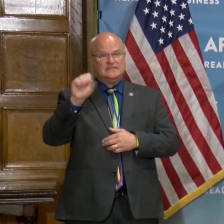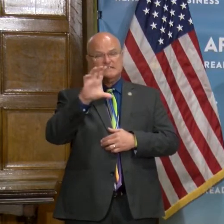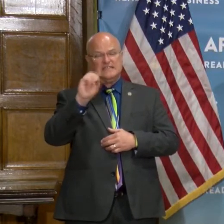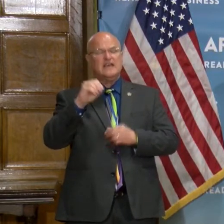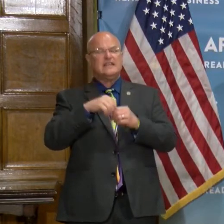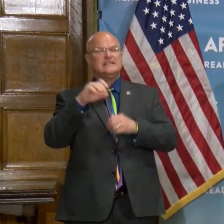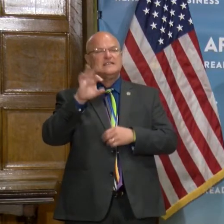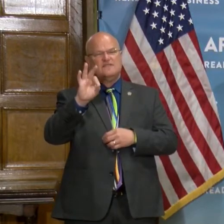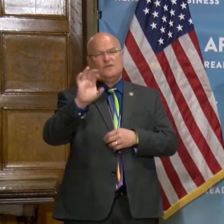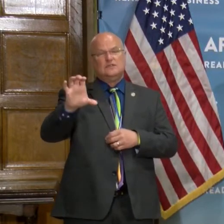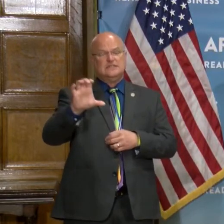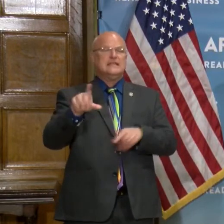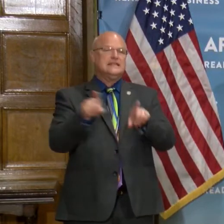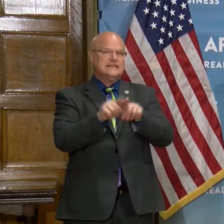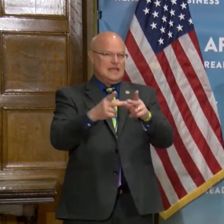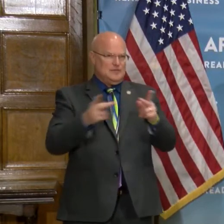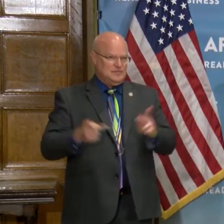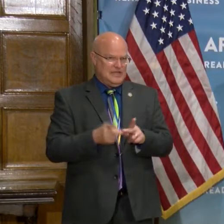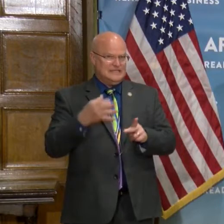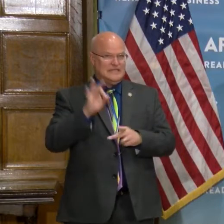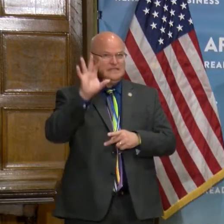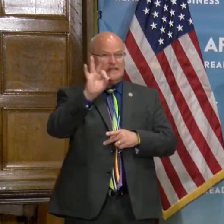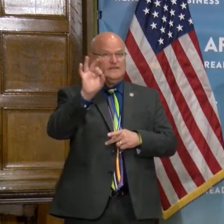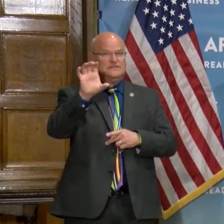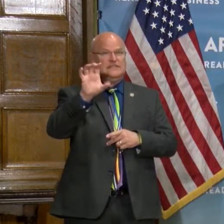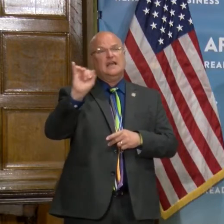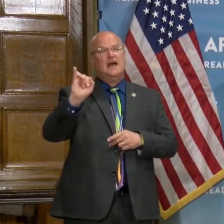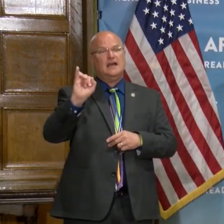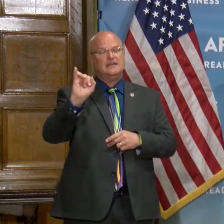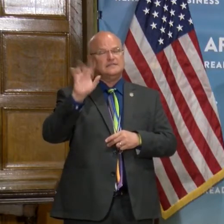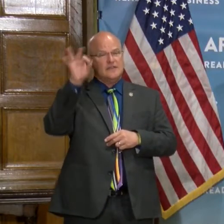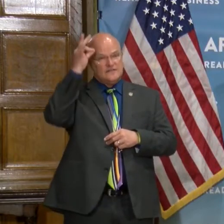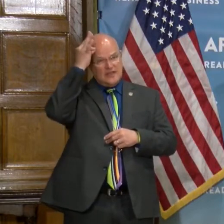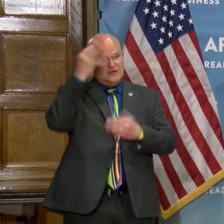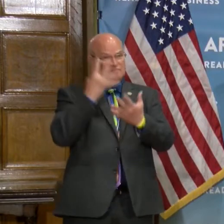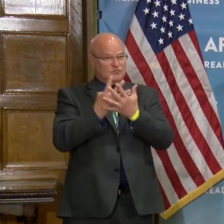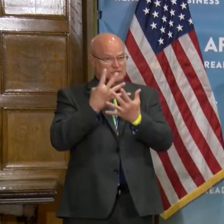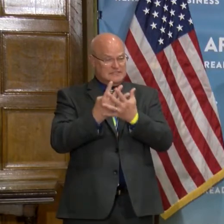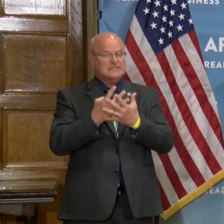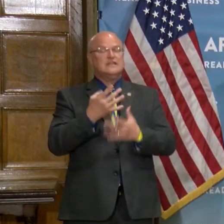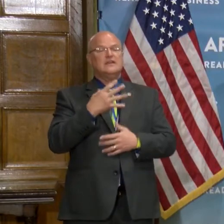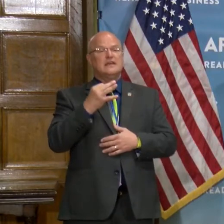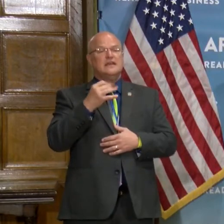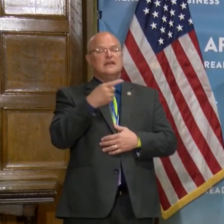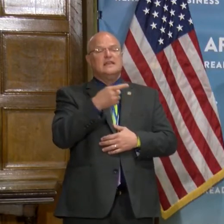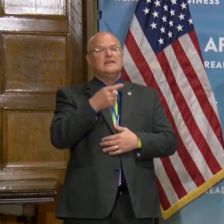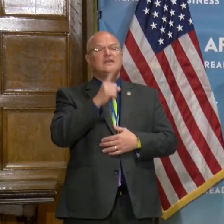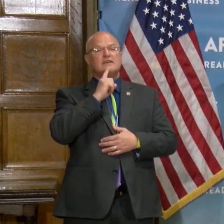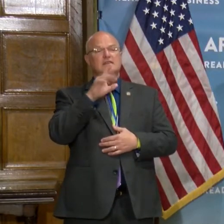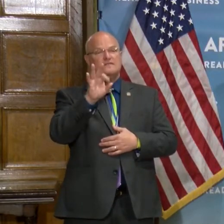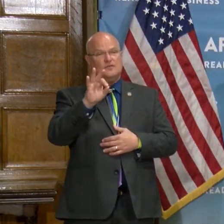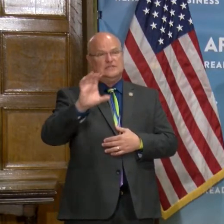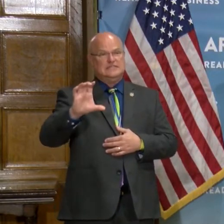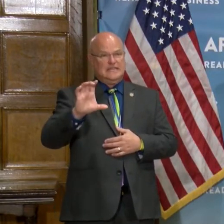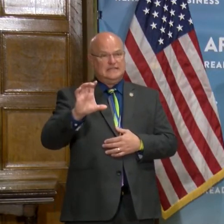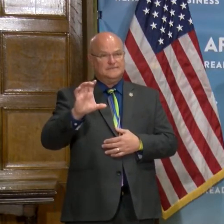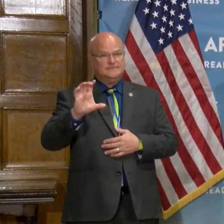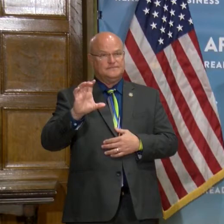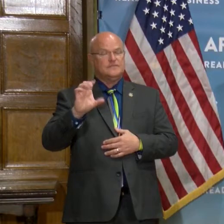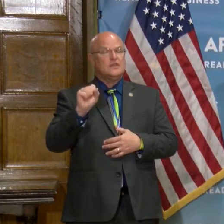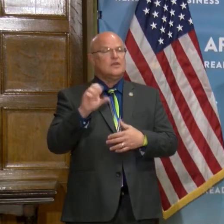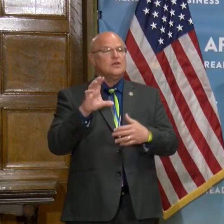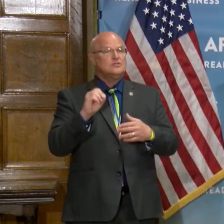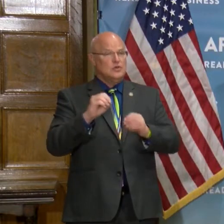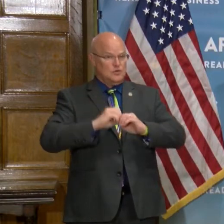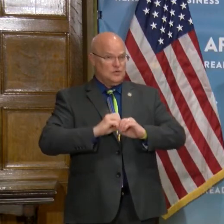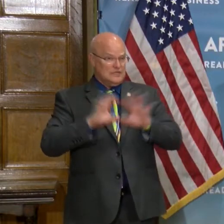City, which is the same location of the Federal Correctional Institute, the federal prison there in Forest City. And